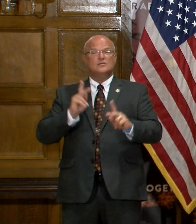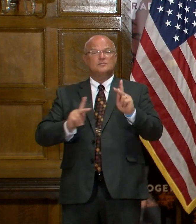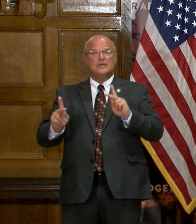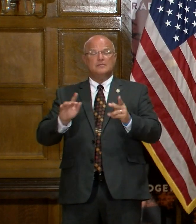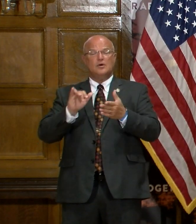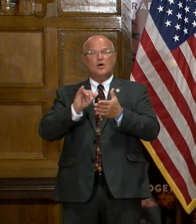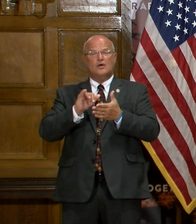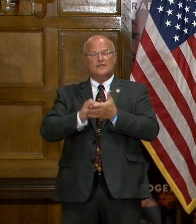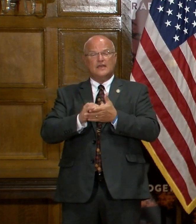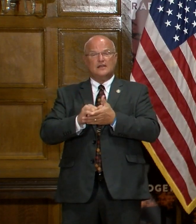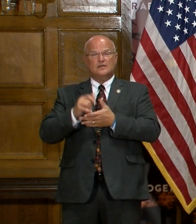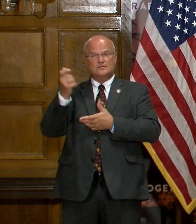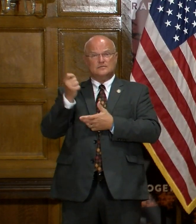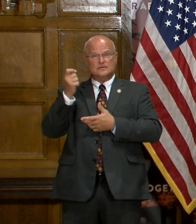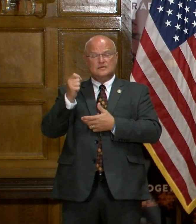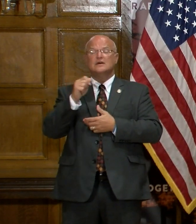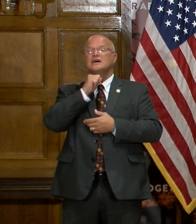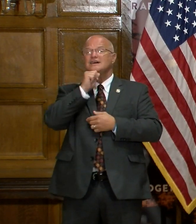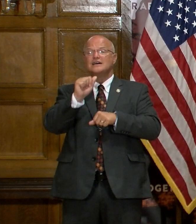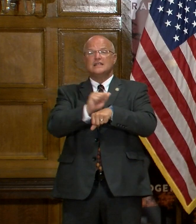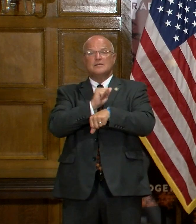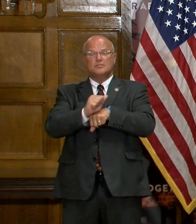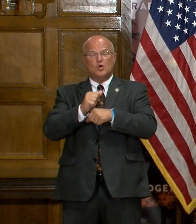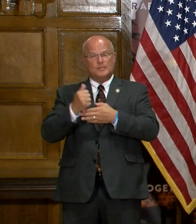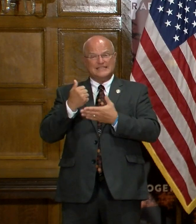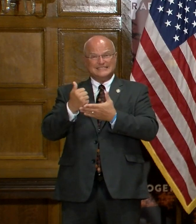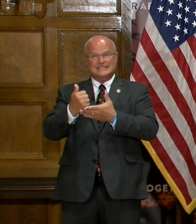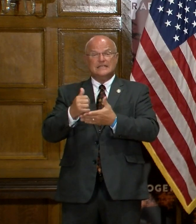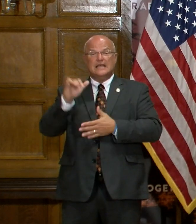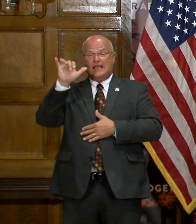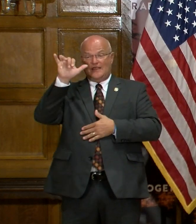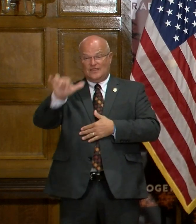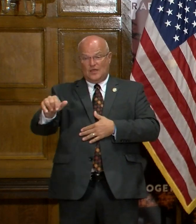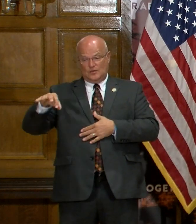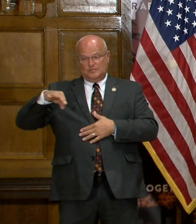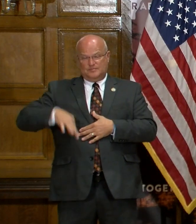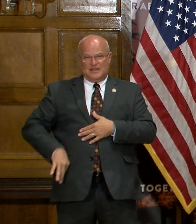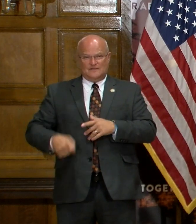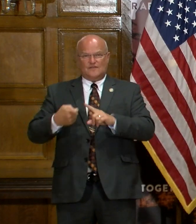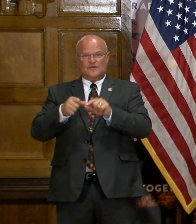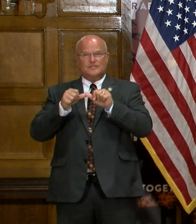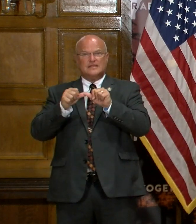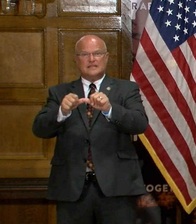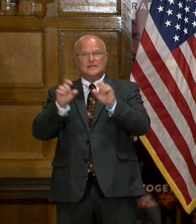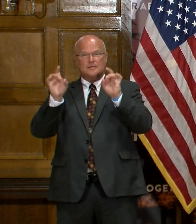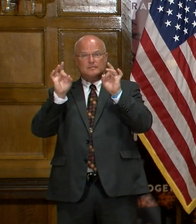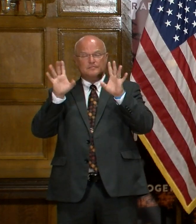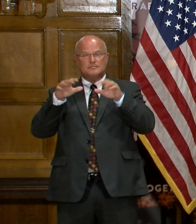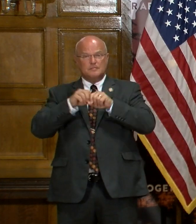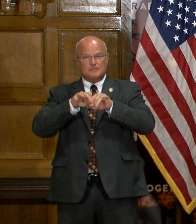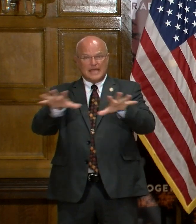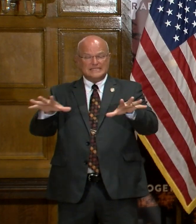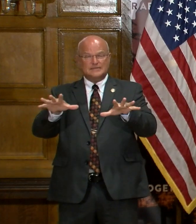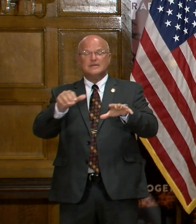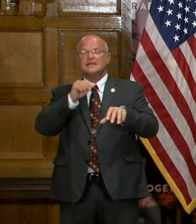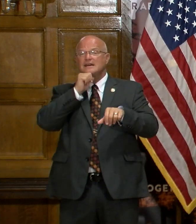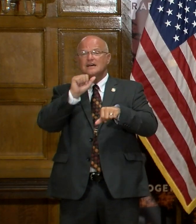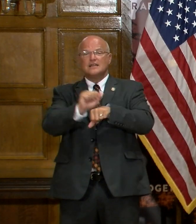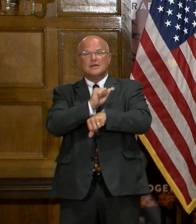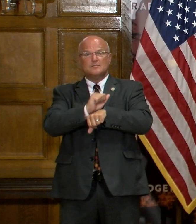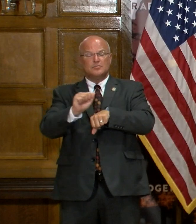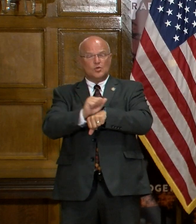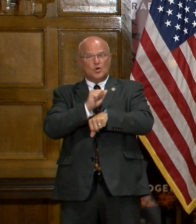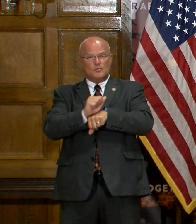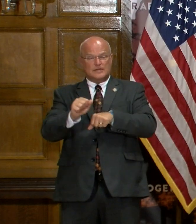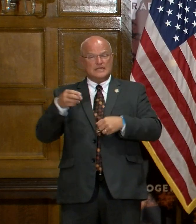Arkansans on unemployment assistance that would benefit from a continuation of the pandemic unemployment